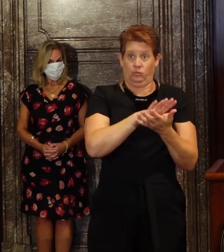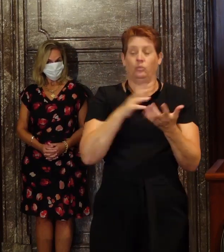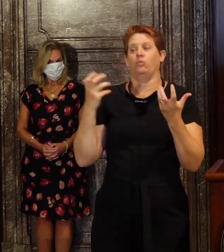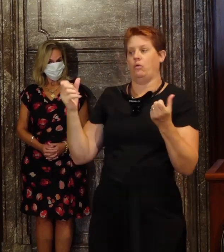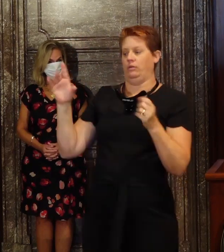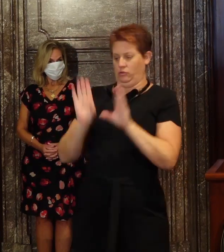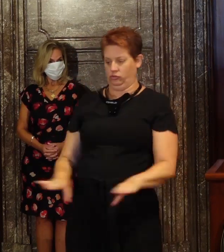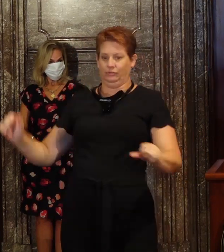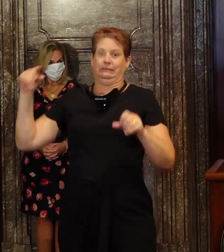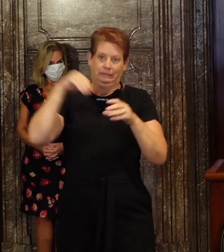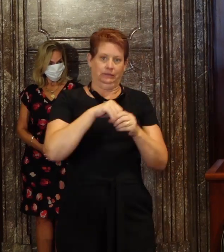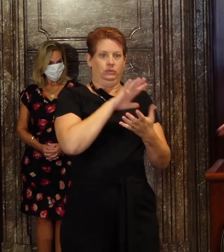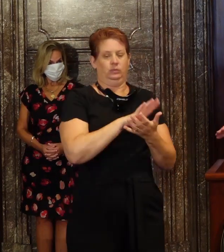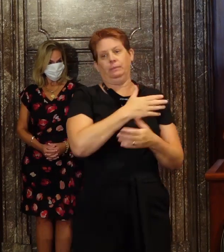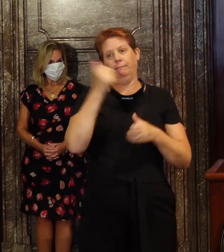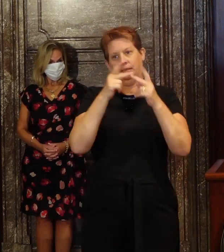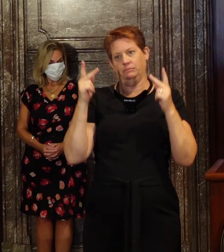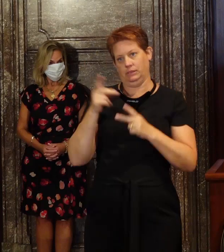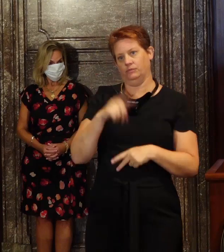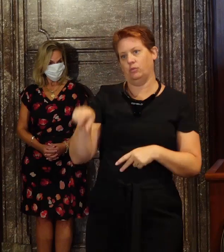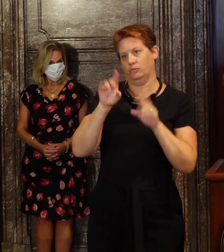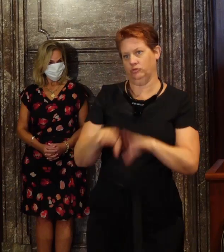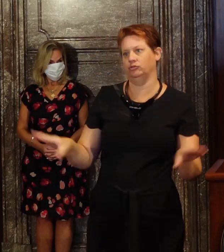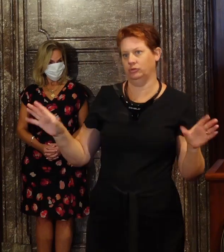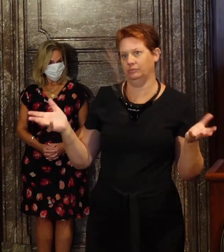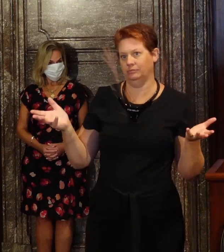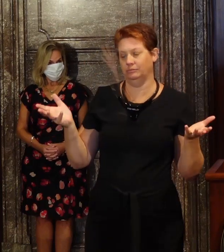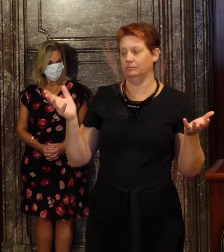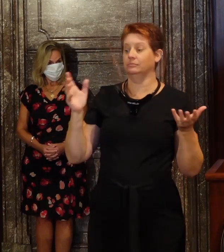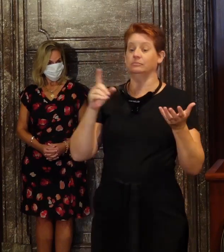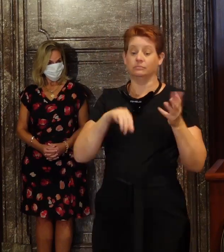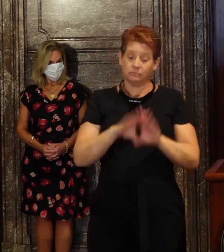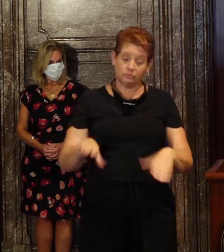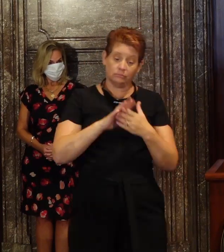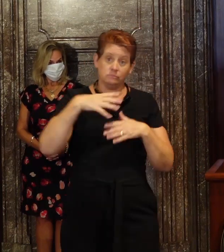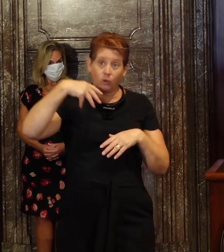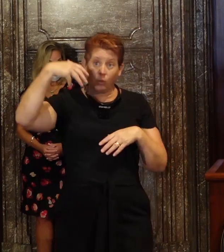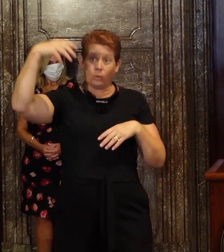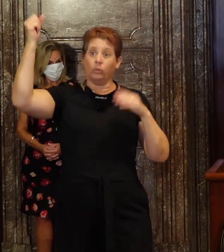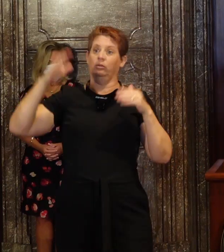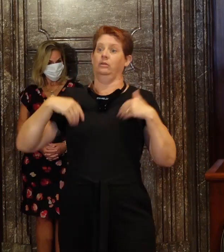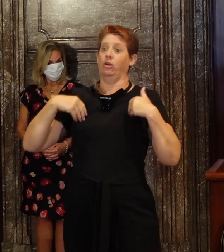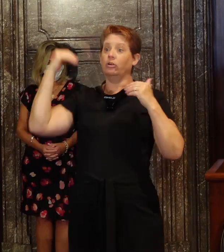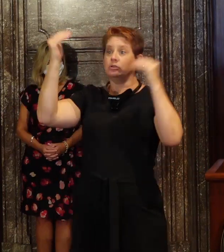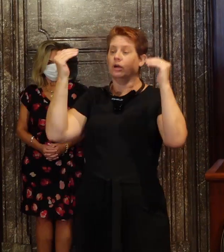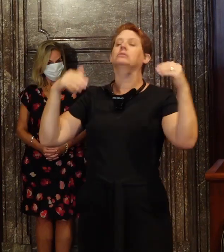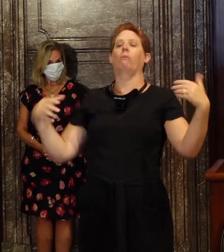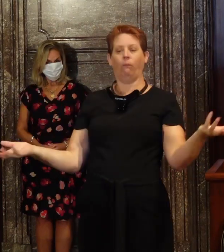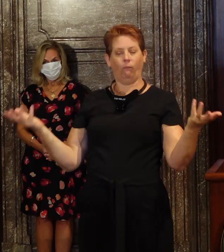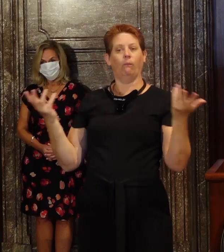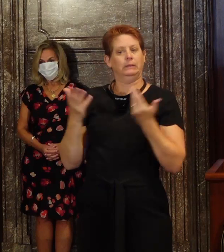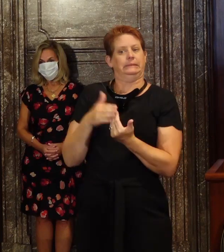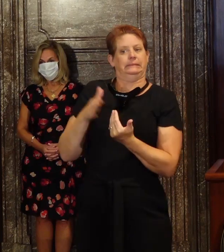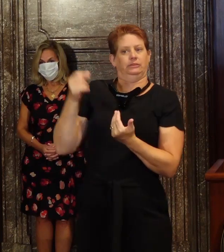schools. That's the best place for them. We know that. As the children are older, as they become young adults, distance learning, of course, is a lot easier.